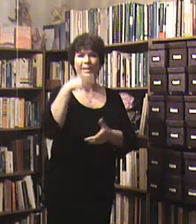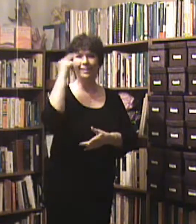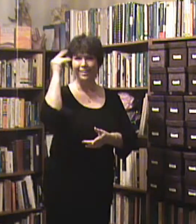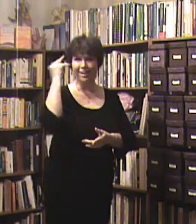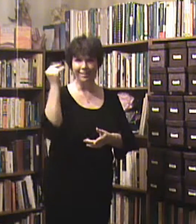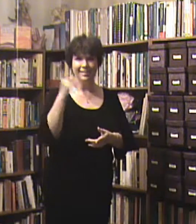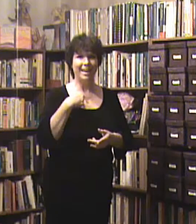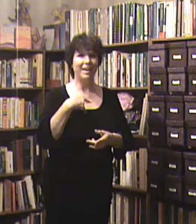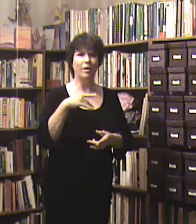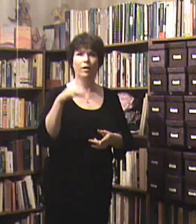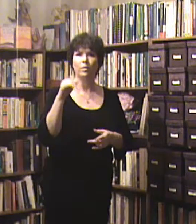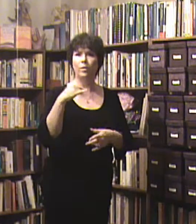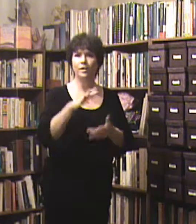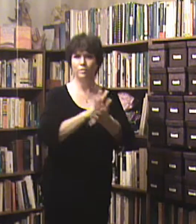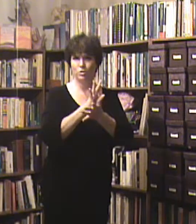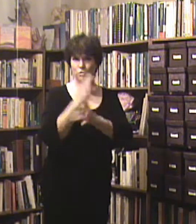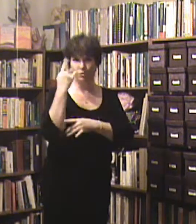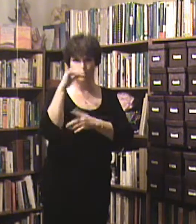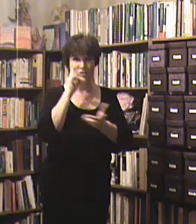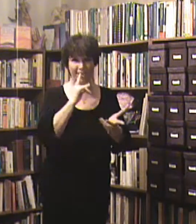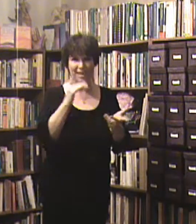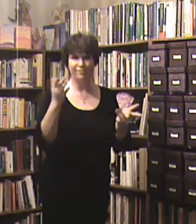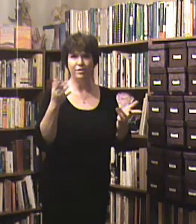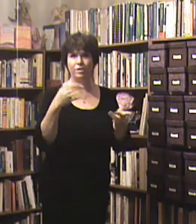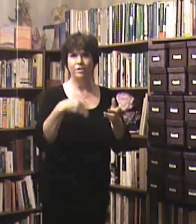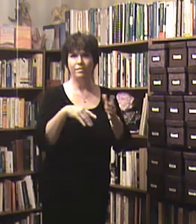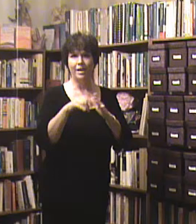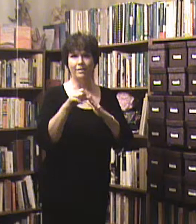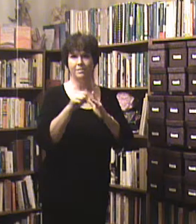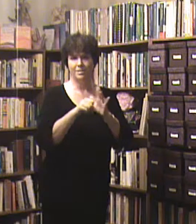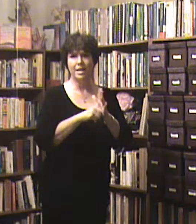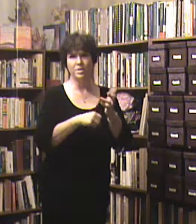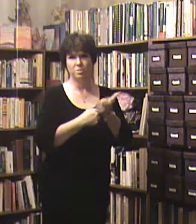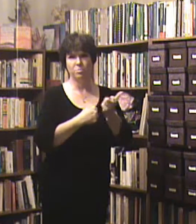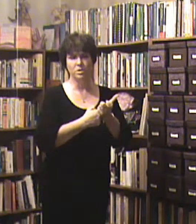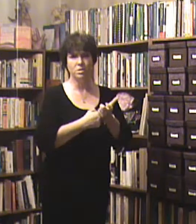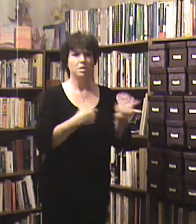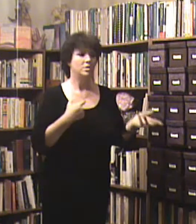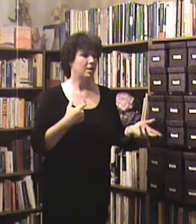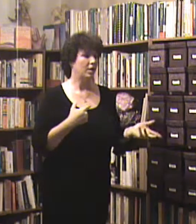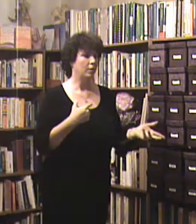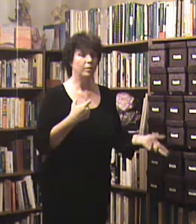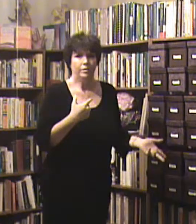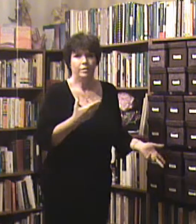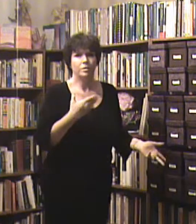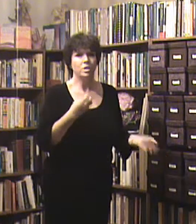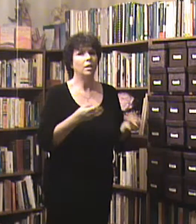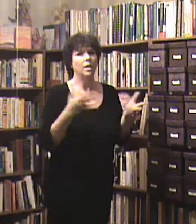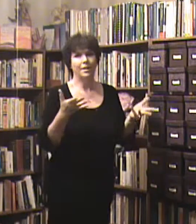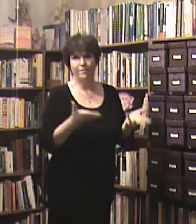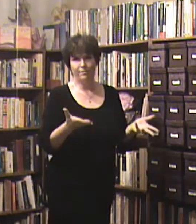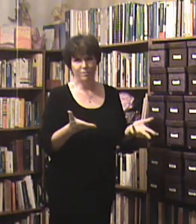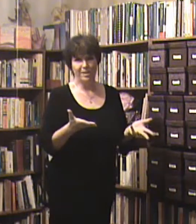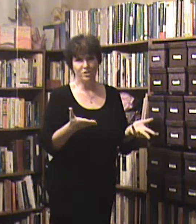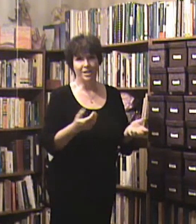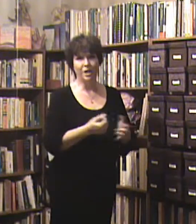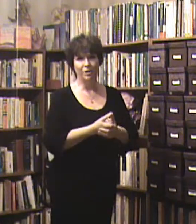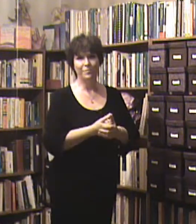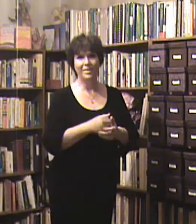like at Gallaudet or at one of the schools for the deaf that the state supports. So there's a lot of information here